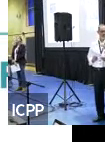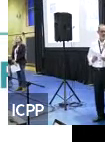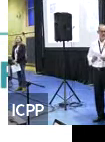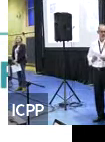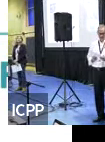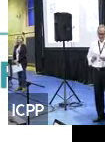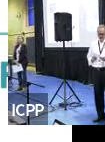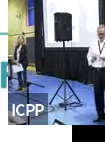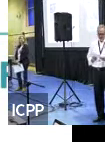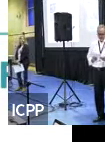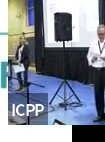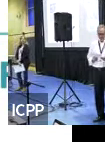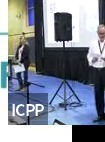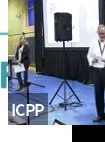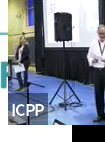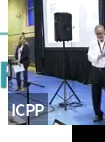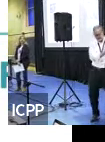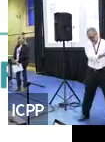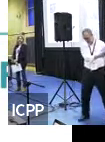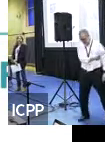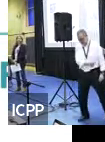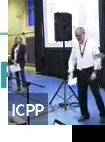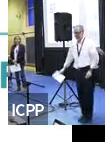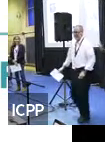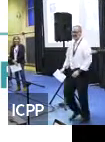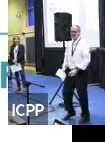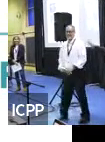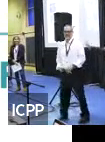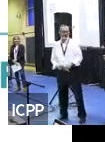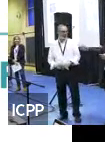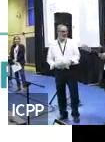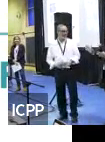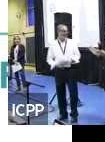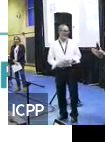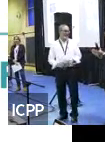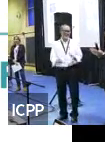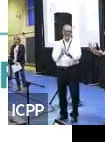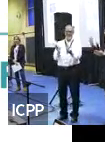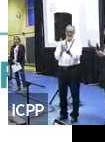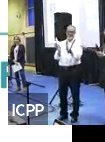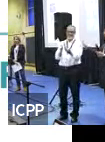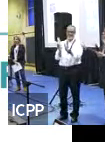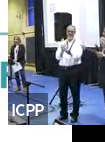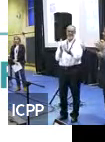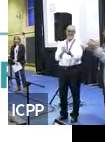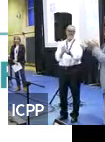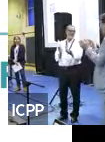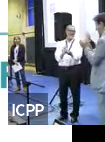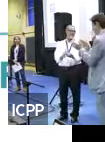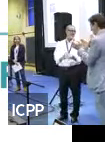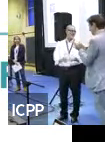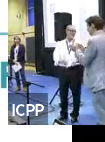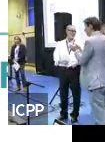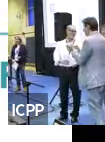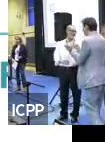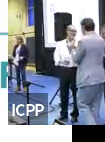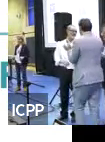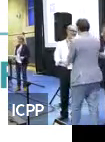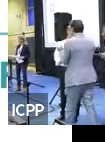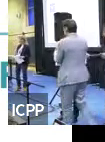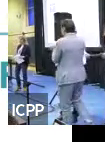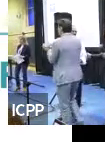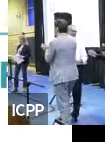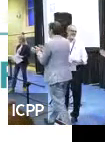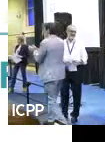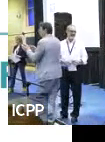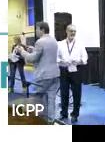So they can't really. Okay. Thanks so much for the brilliant job this committee did. No, really. You know, they have put in so much many hours